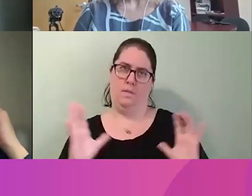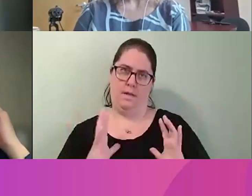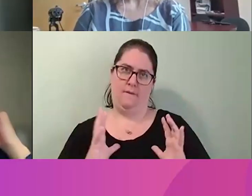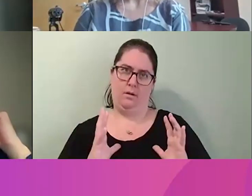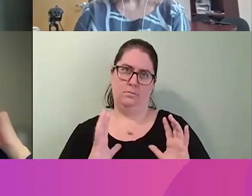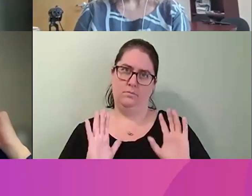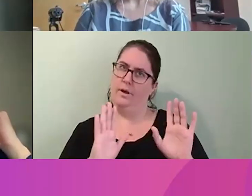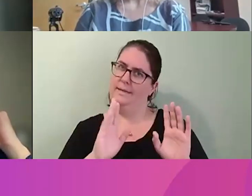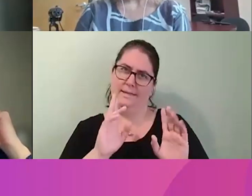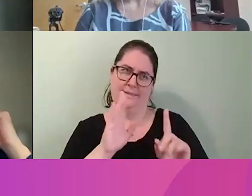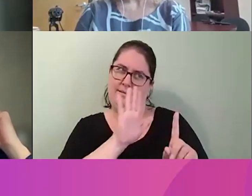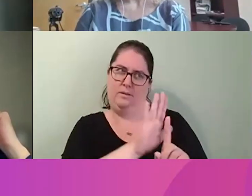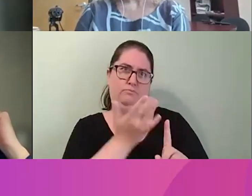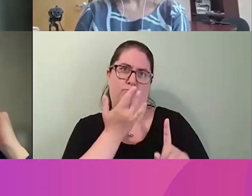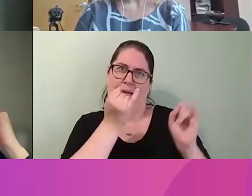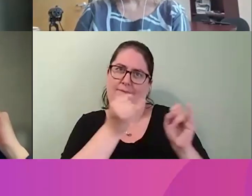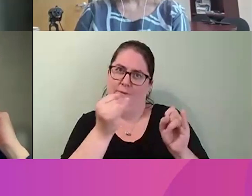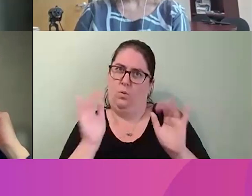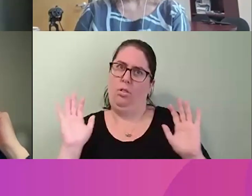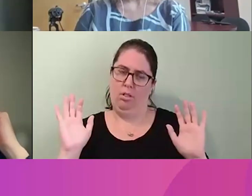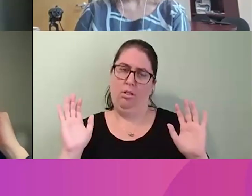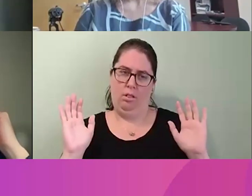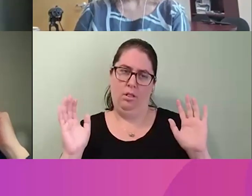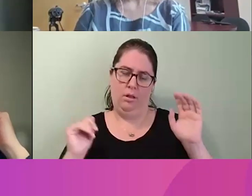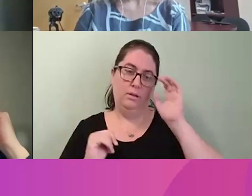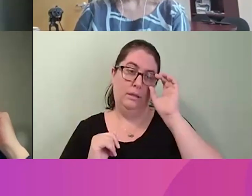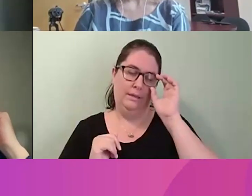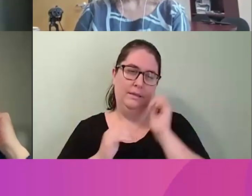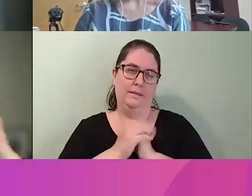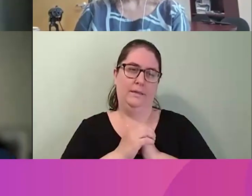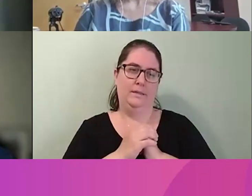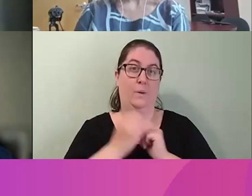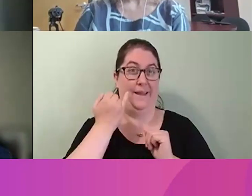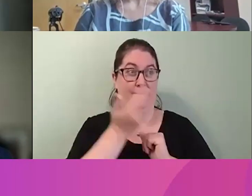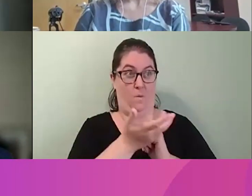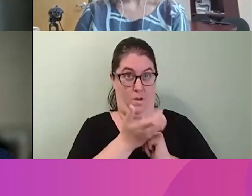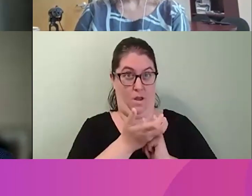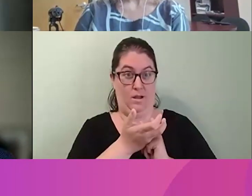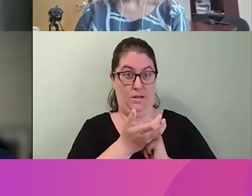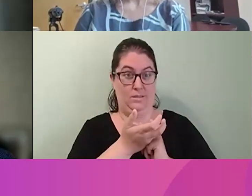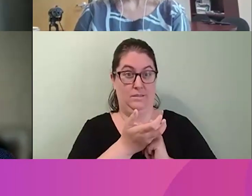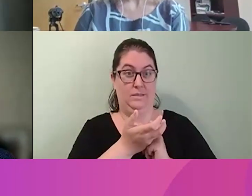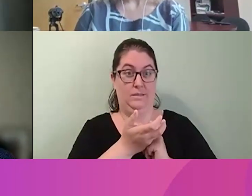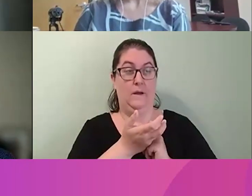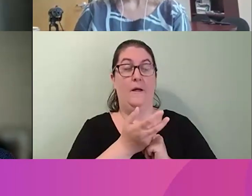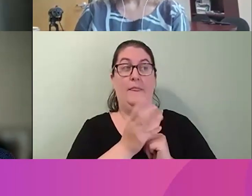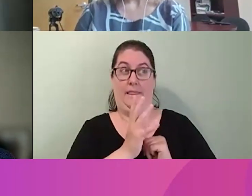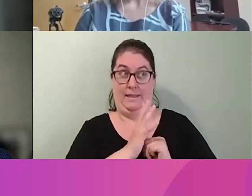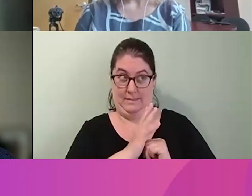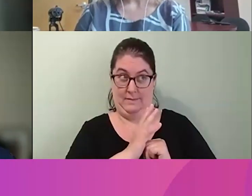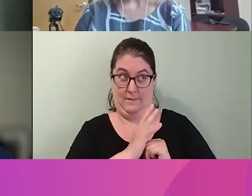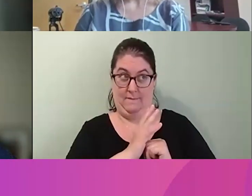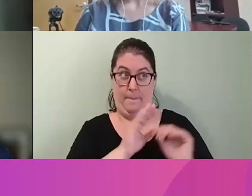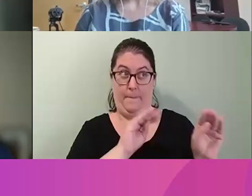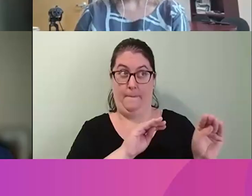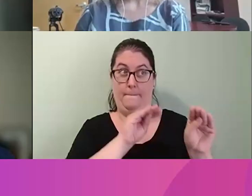very person-centered perspective on what the goal is, there's just not a lot of options